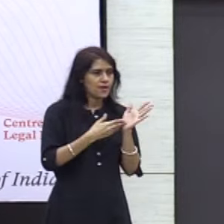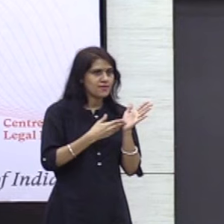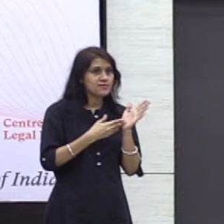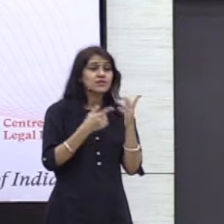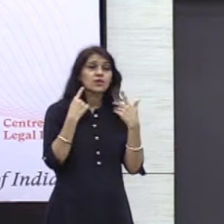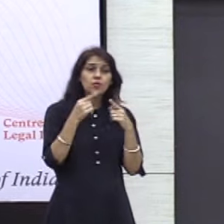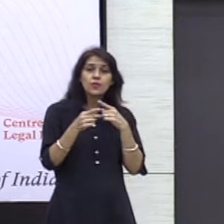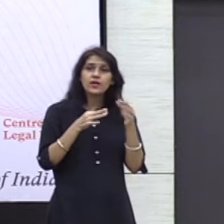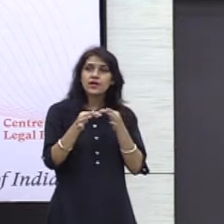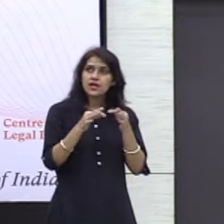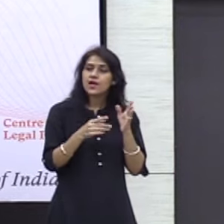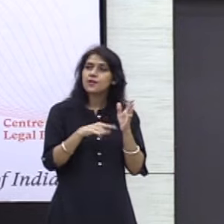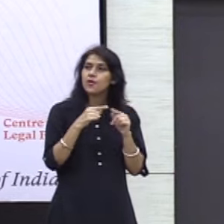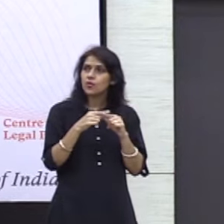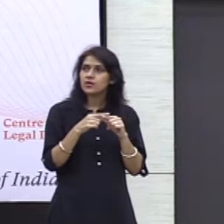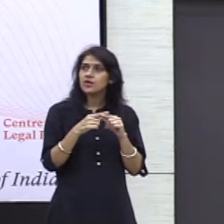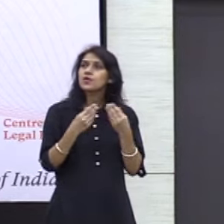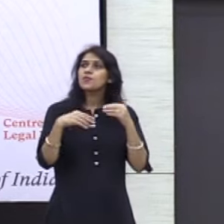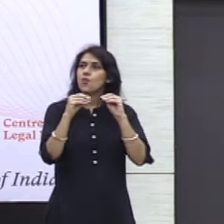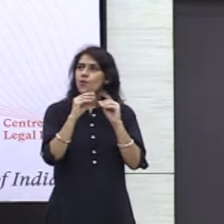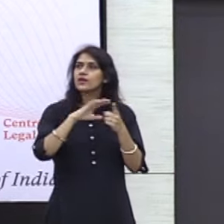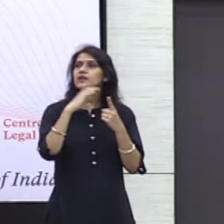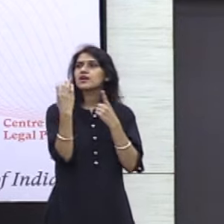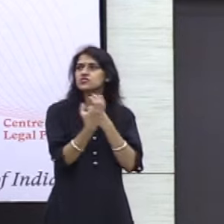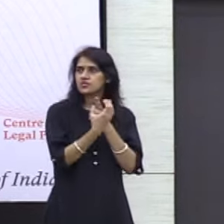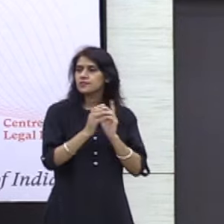more totalitarian culture.